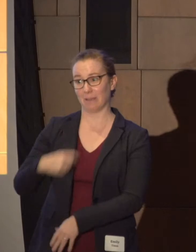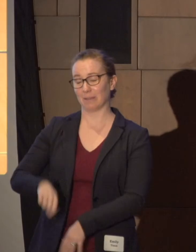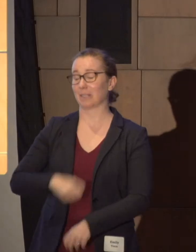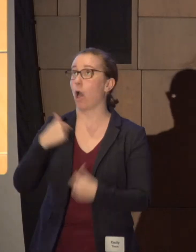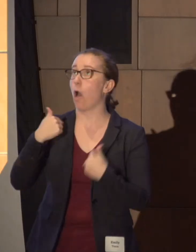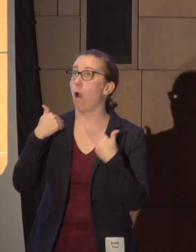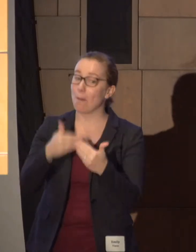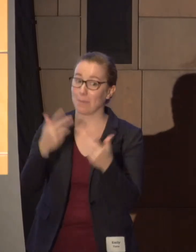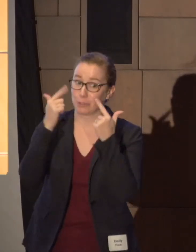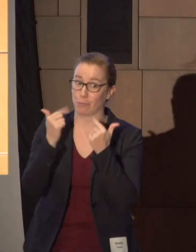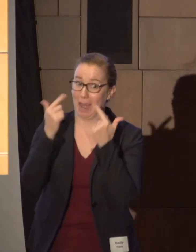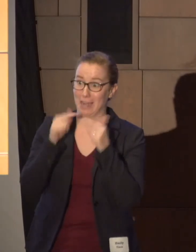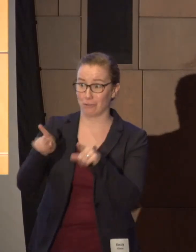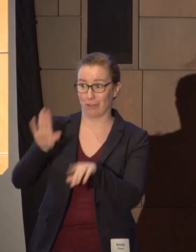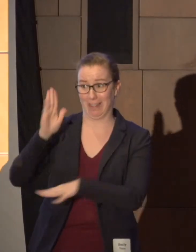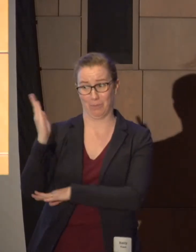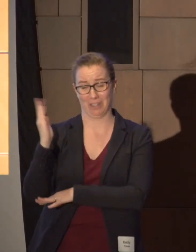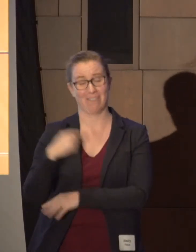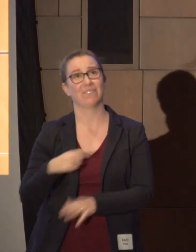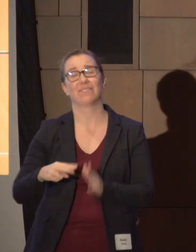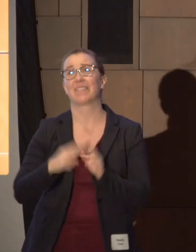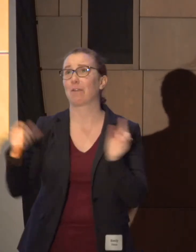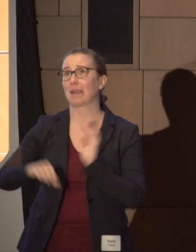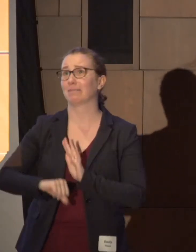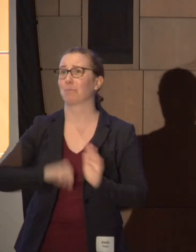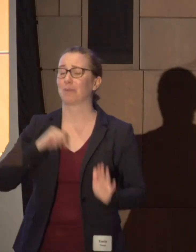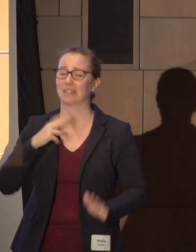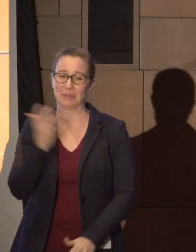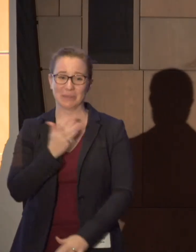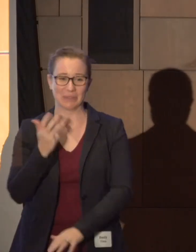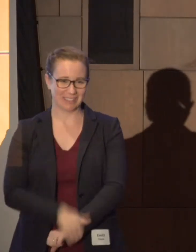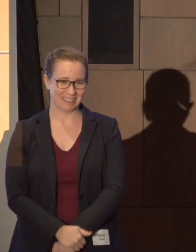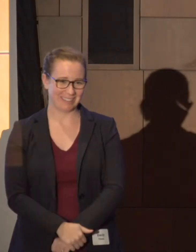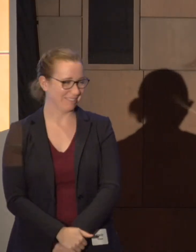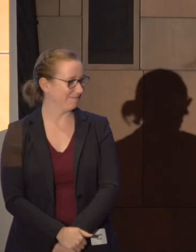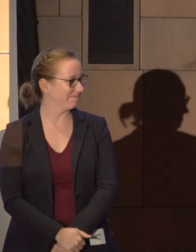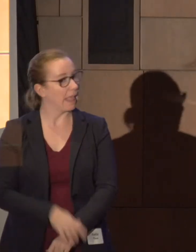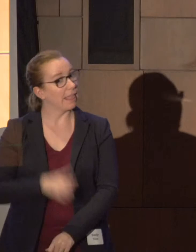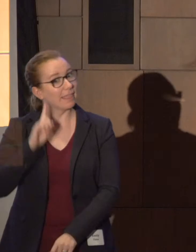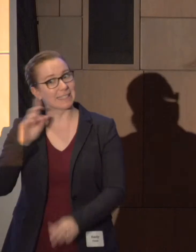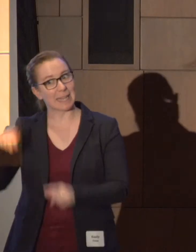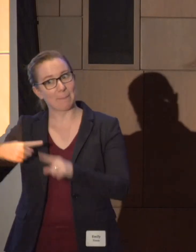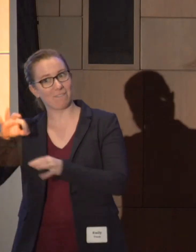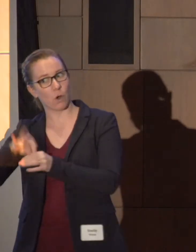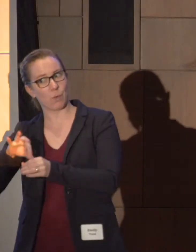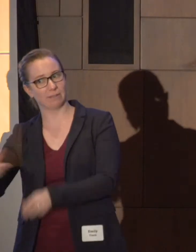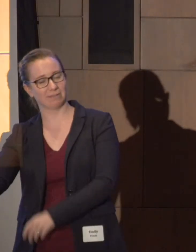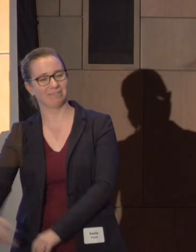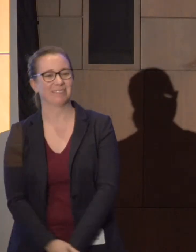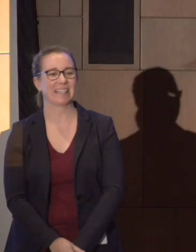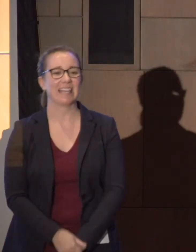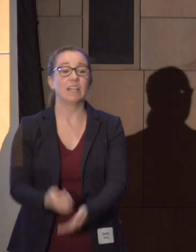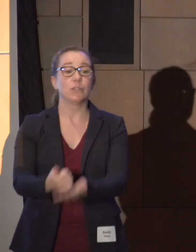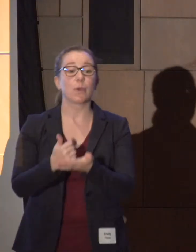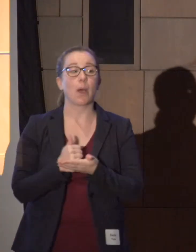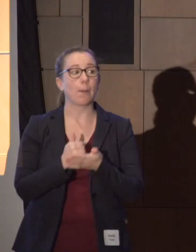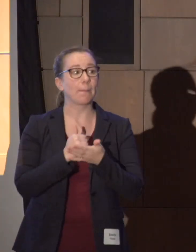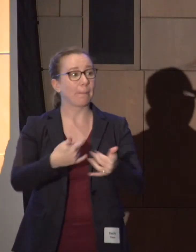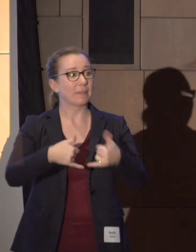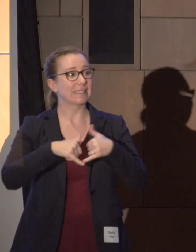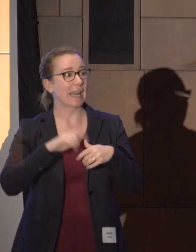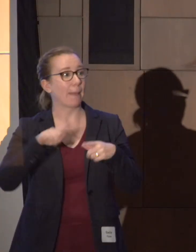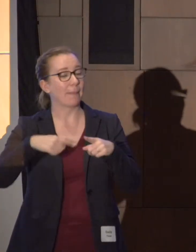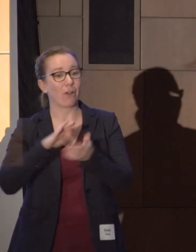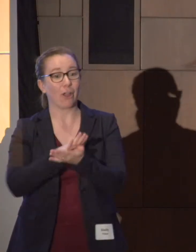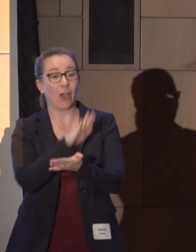presentation, so just so you know. Very impressive. Listen to her about voting. So to help present the College Student of the Year Award, please welcome